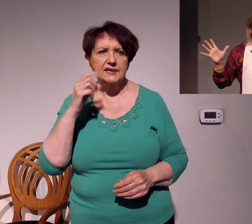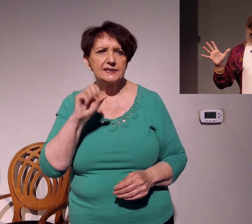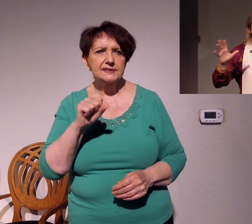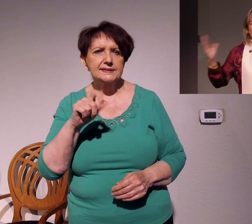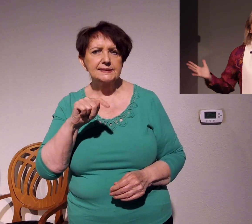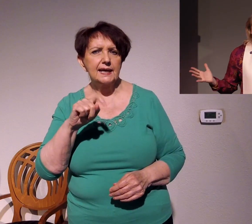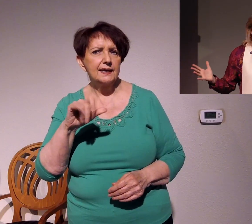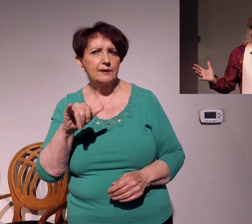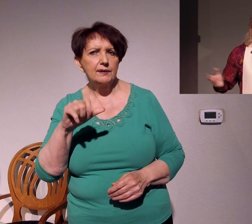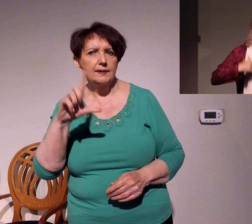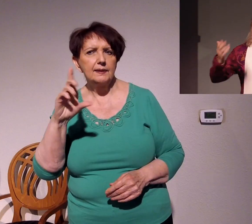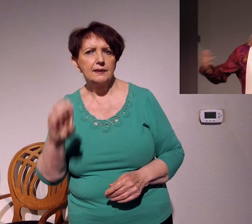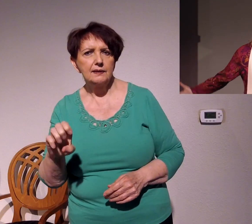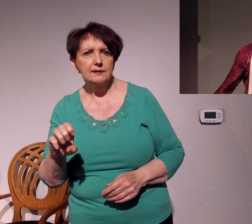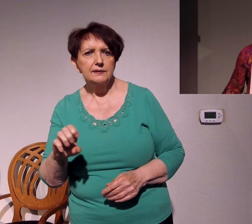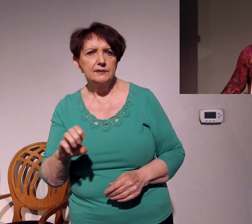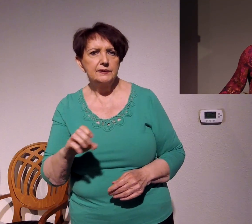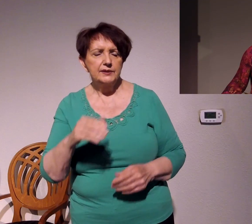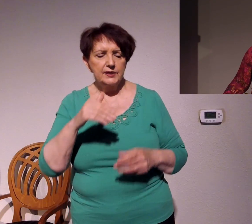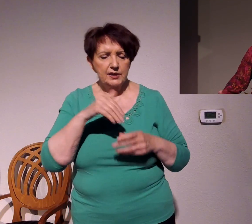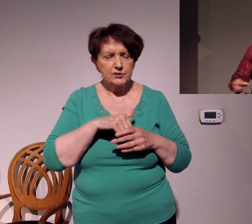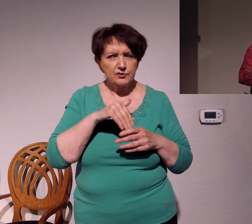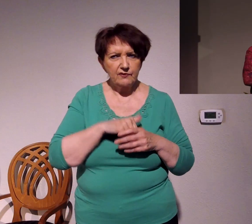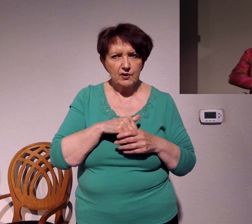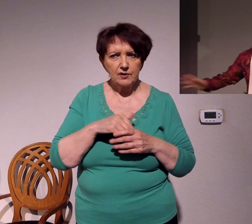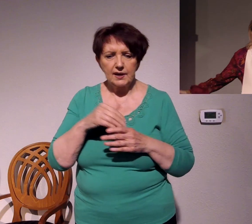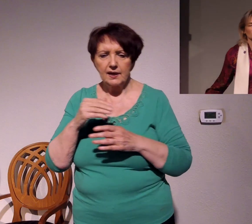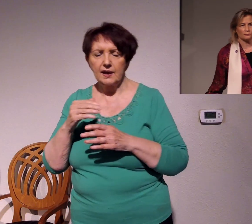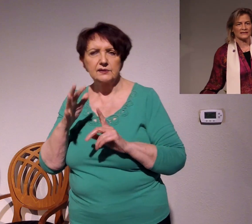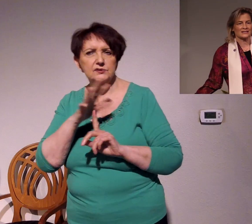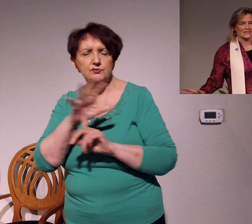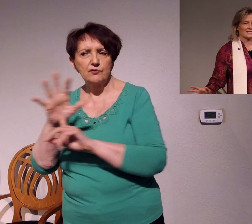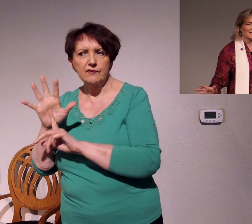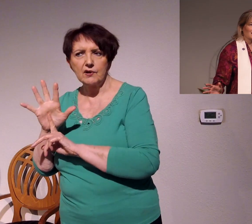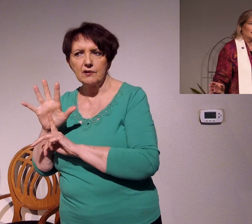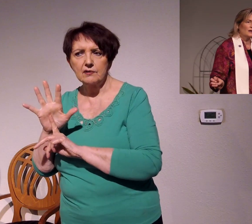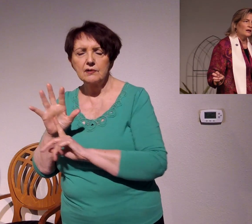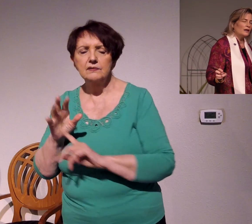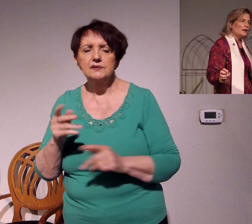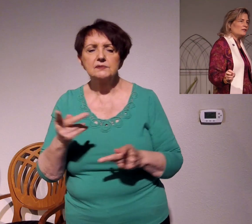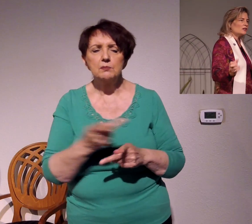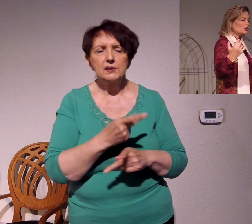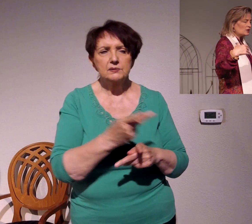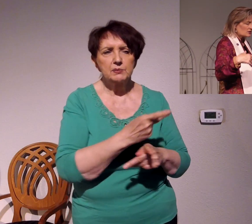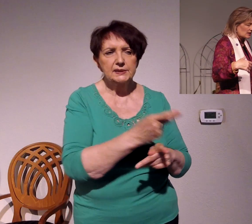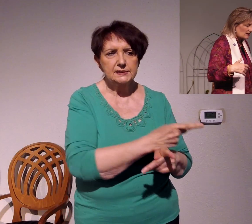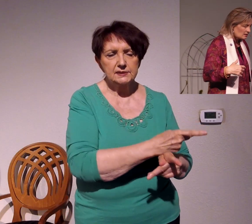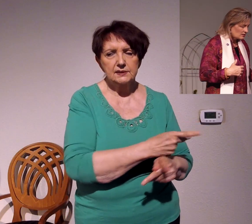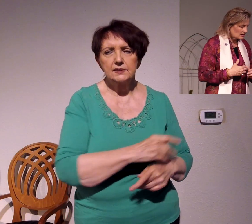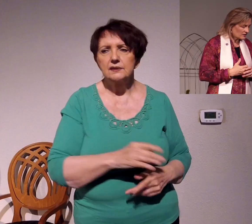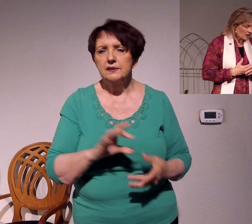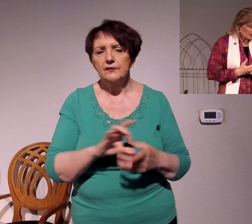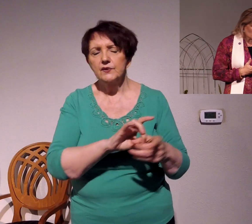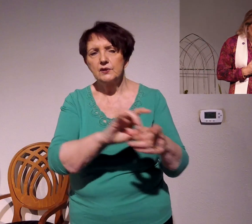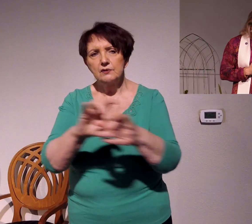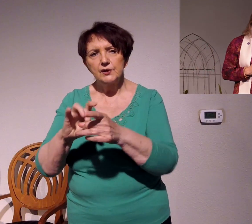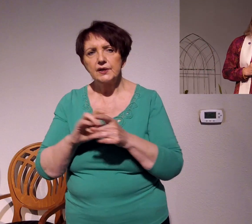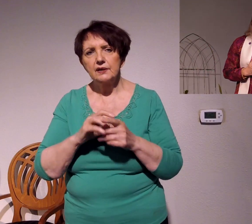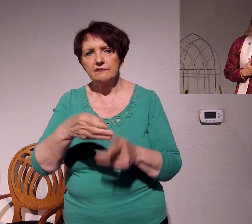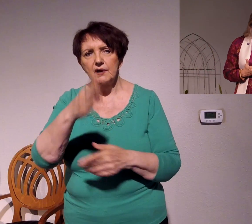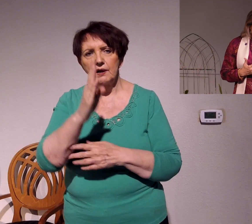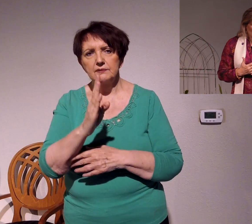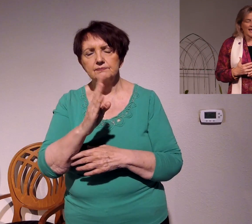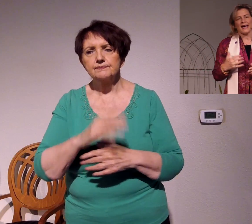Skills. Introvert, extrovert. We could go on and on, right? This multiplicity in the unity of God.